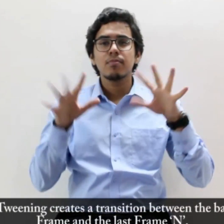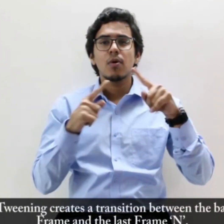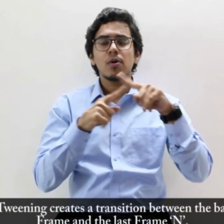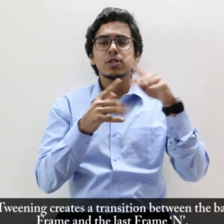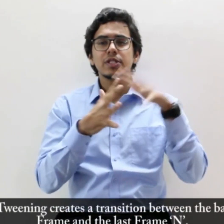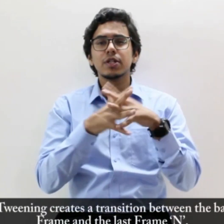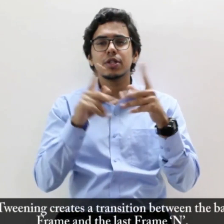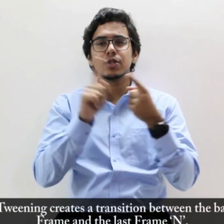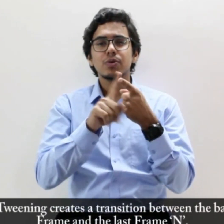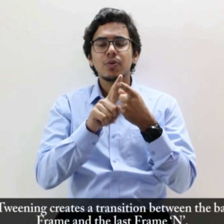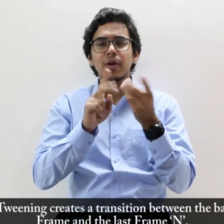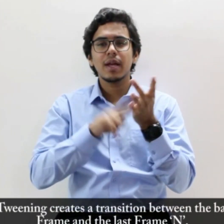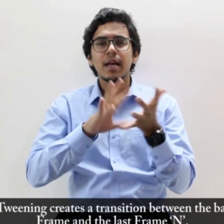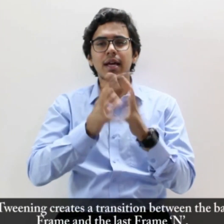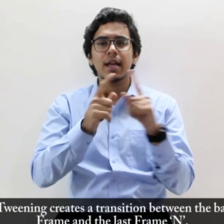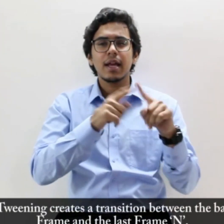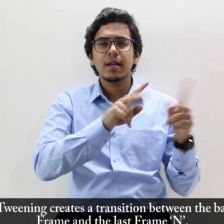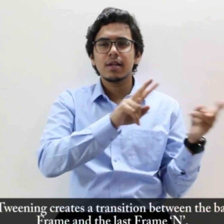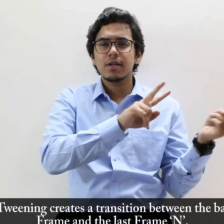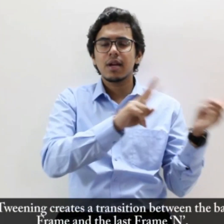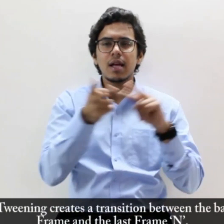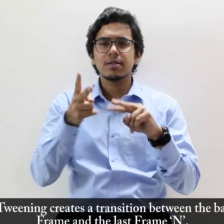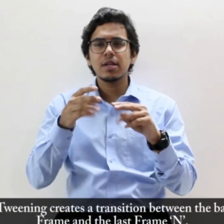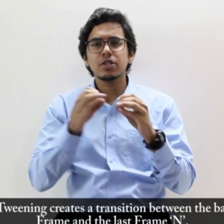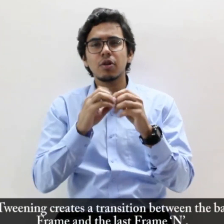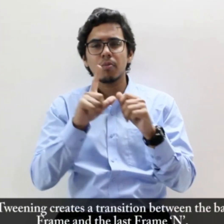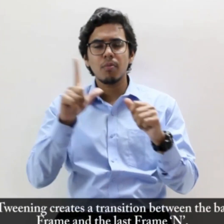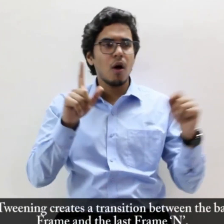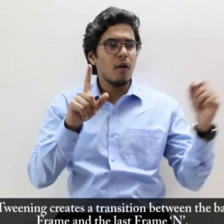Motion tweening creates a transition between the ball